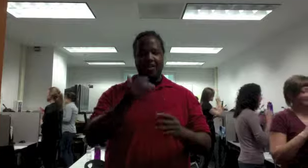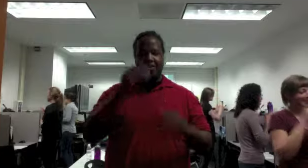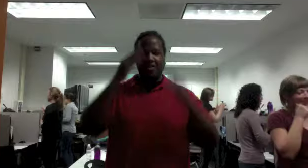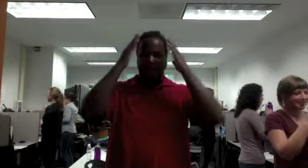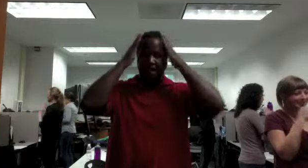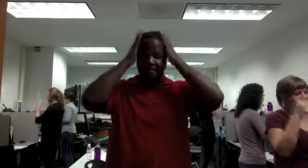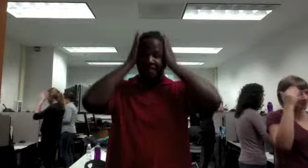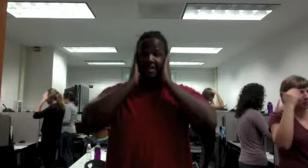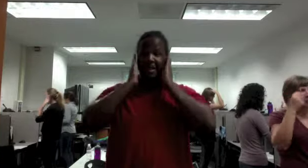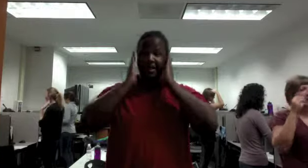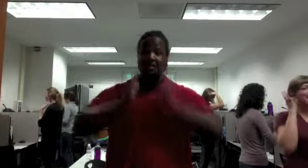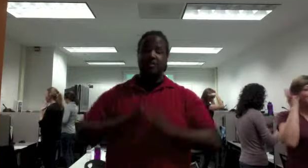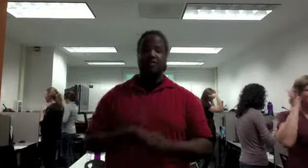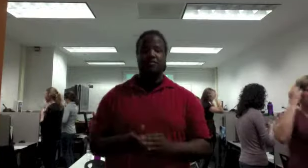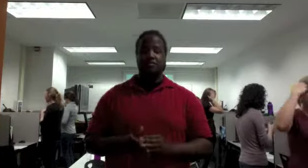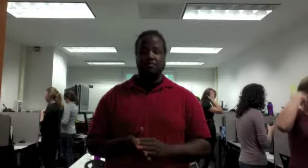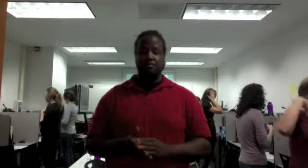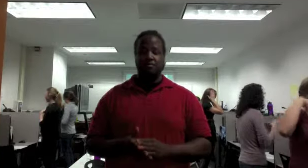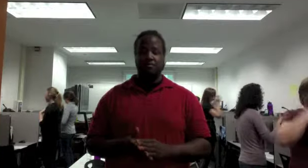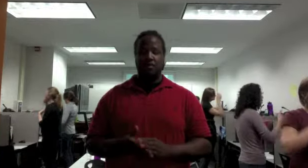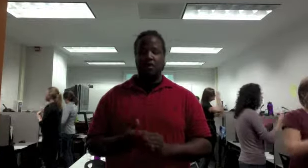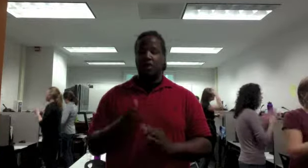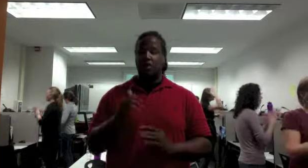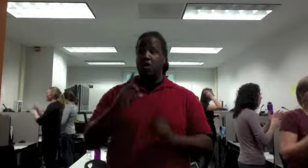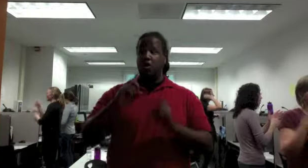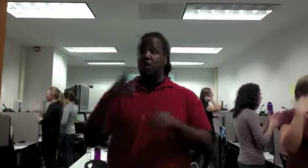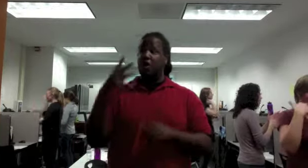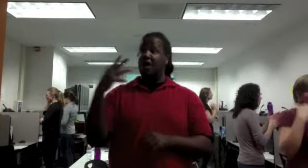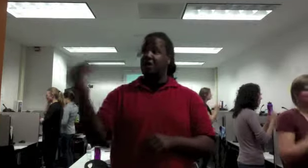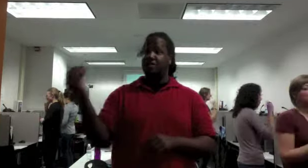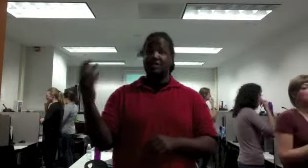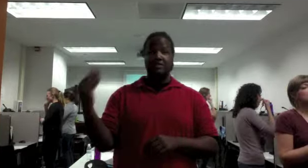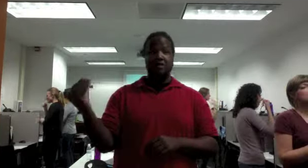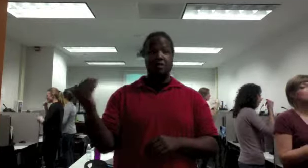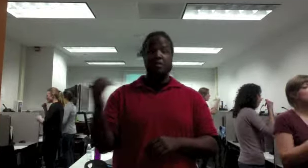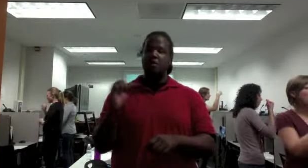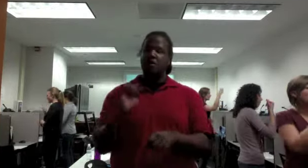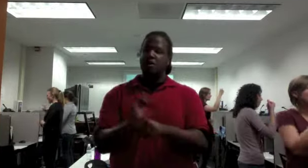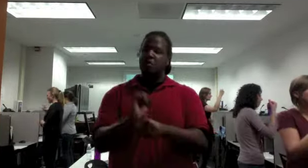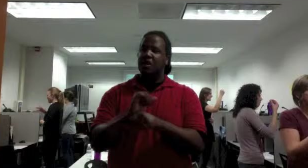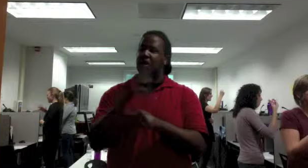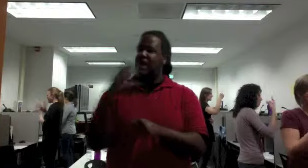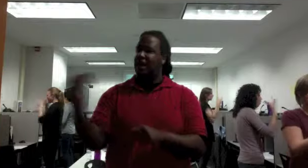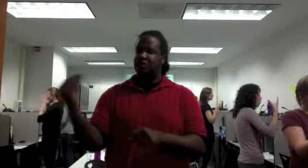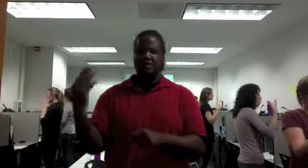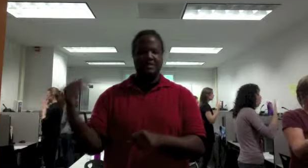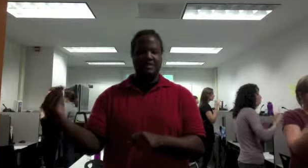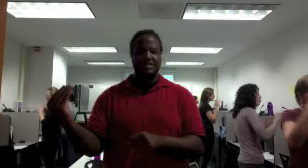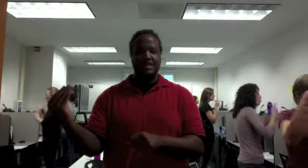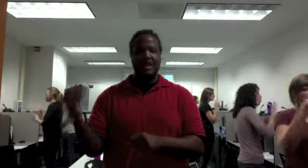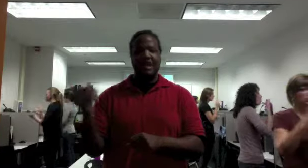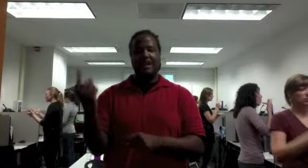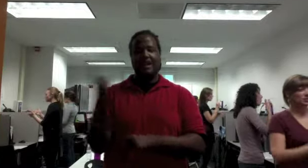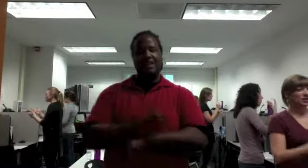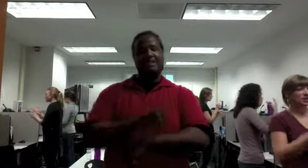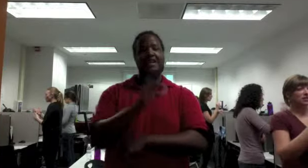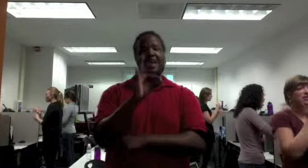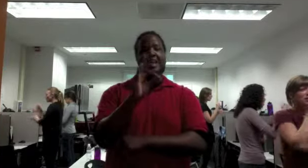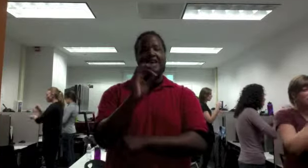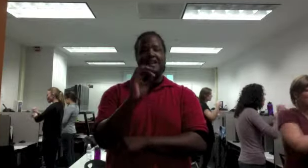Okay. Those girls just hate it when their hair gets flat. Other thing, go outside and would you rather be outside working